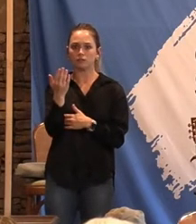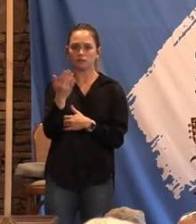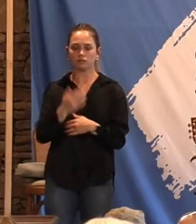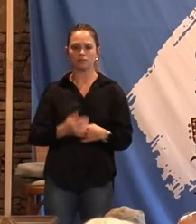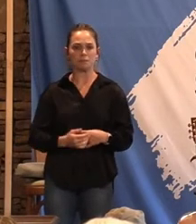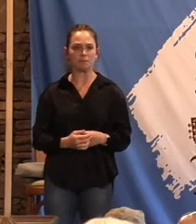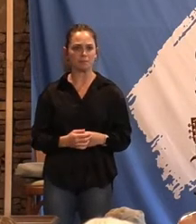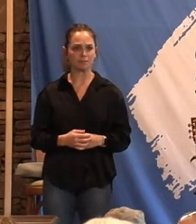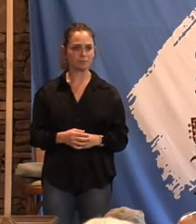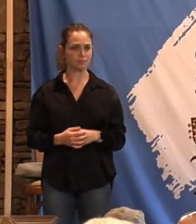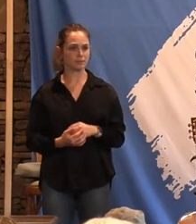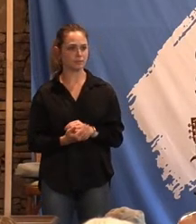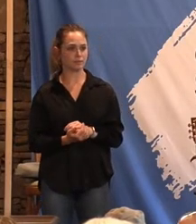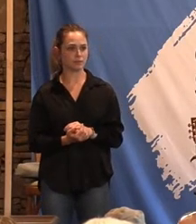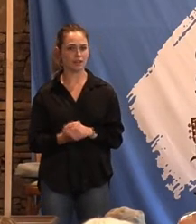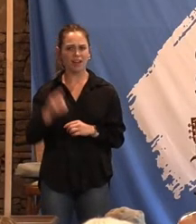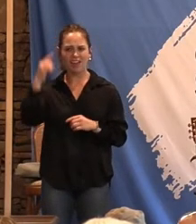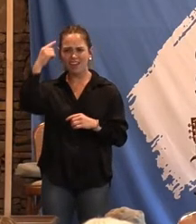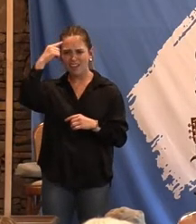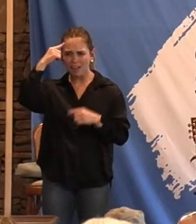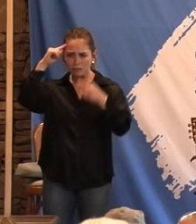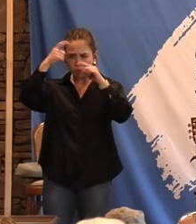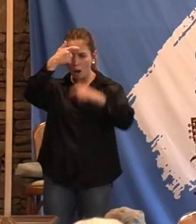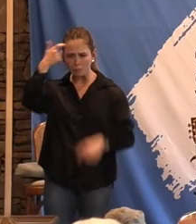morning. Head trauma.